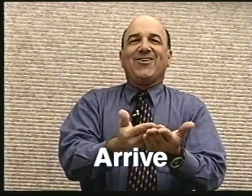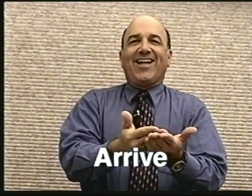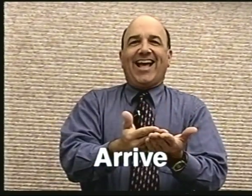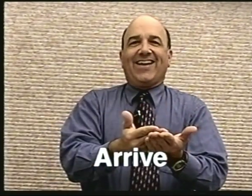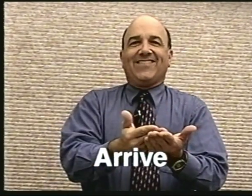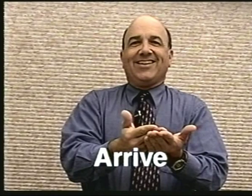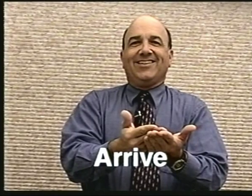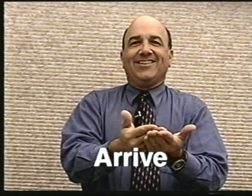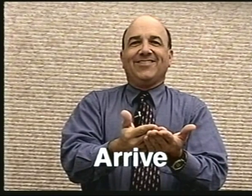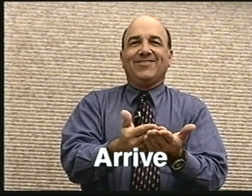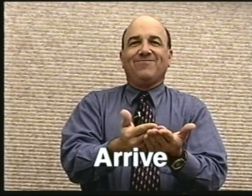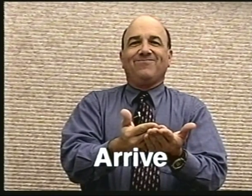arrive,